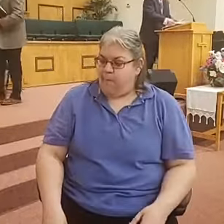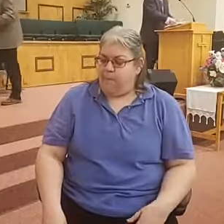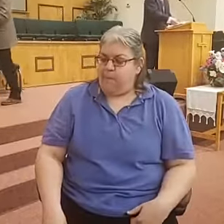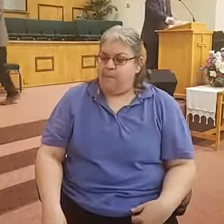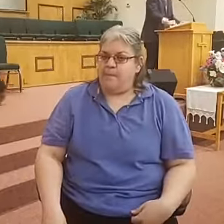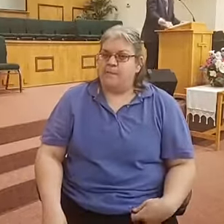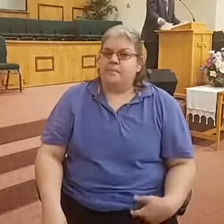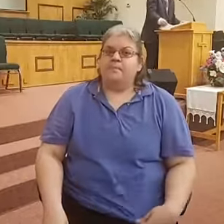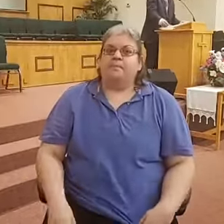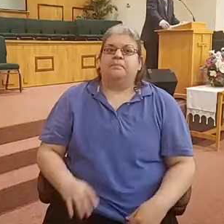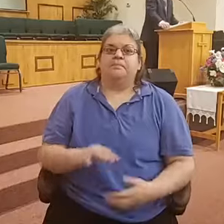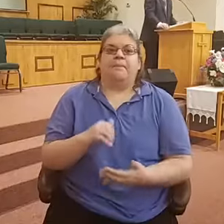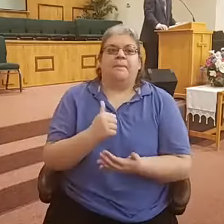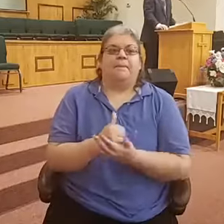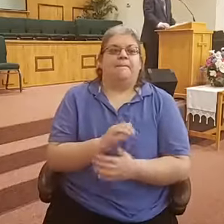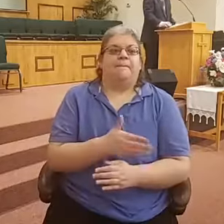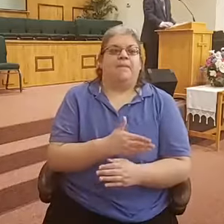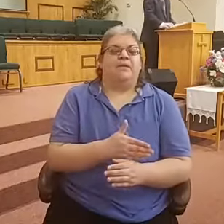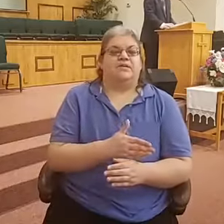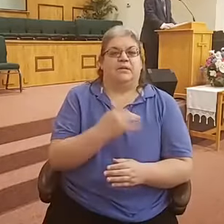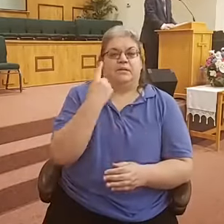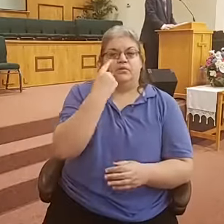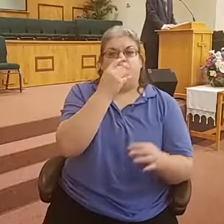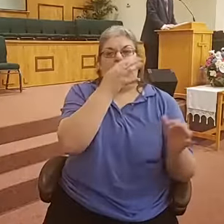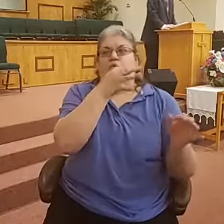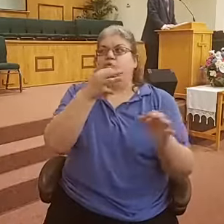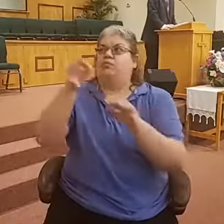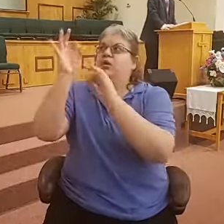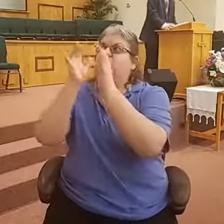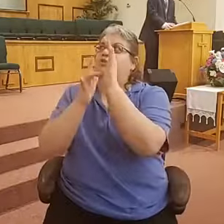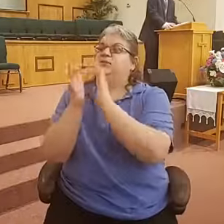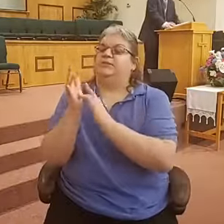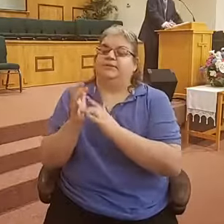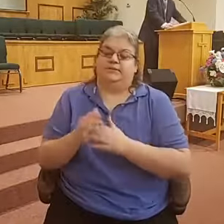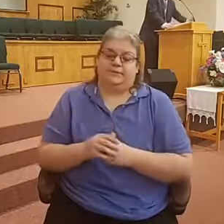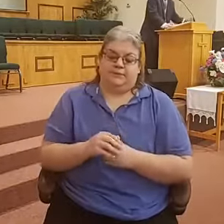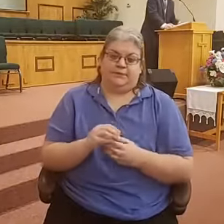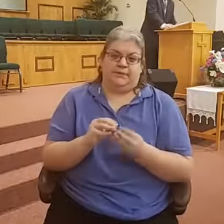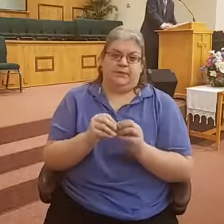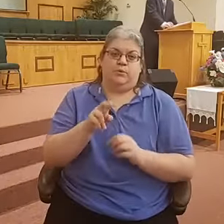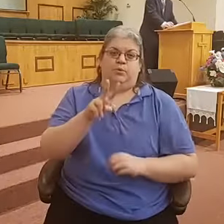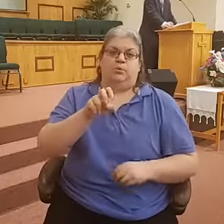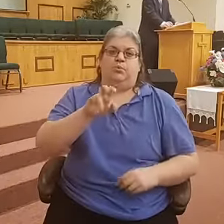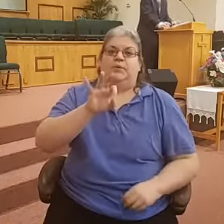Amen. Let's all sing, "Turn Your Eyes Upon Jesus," hymn 292.